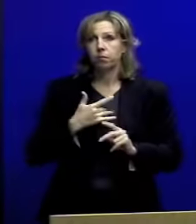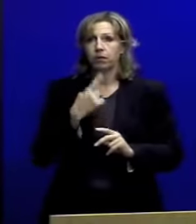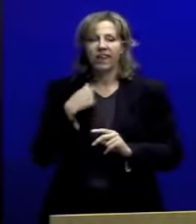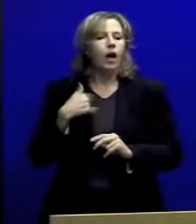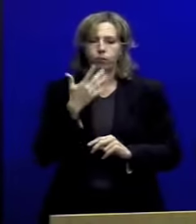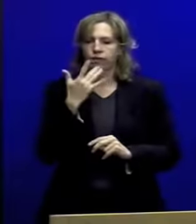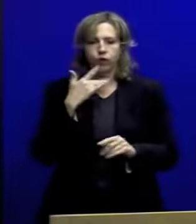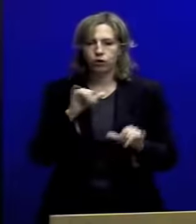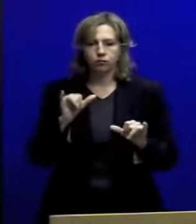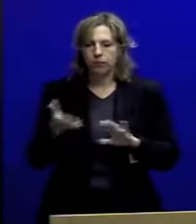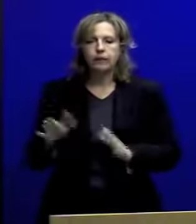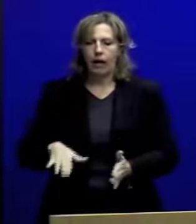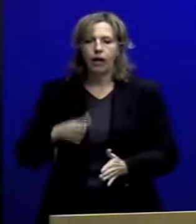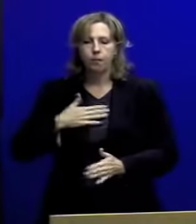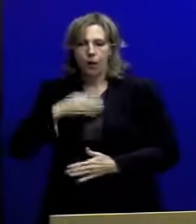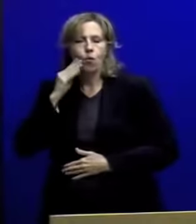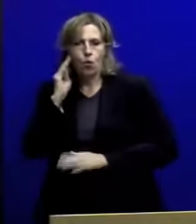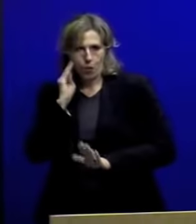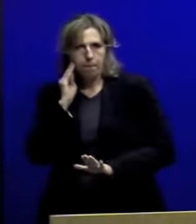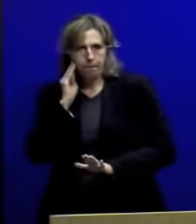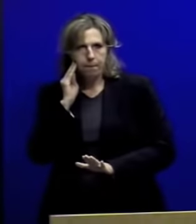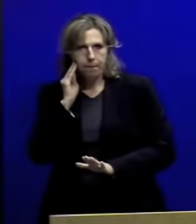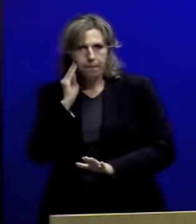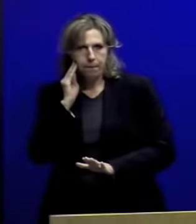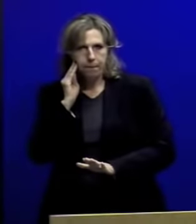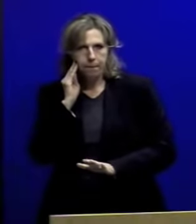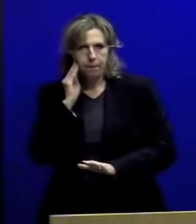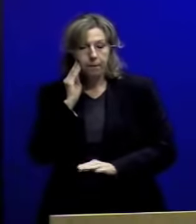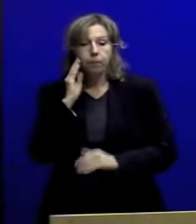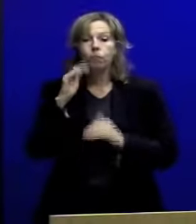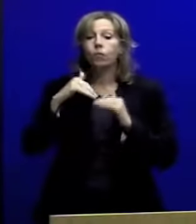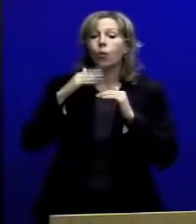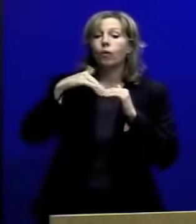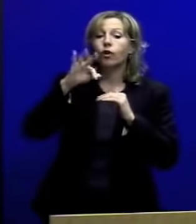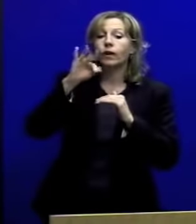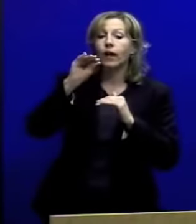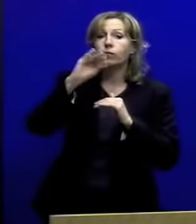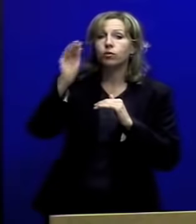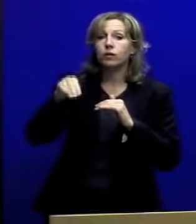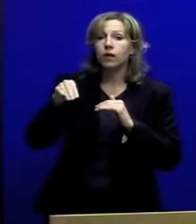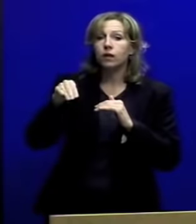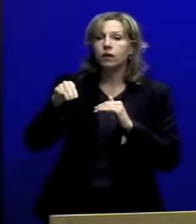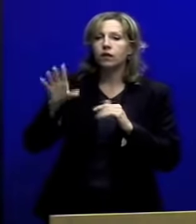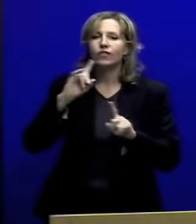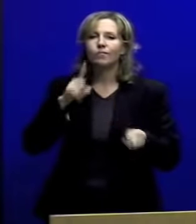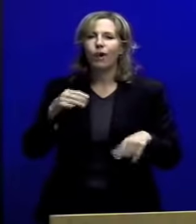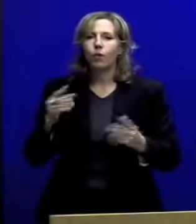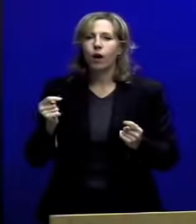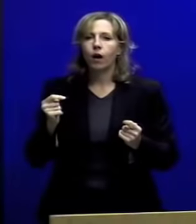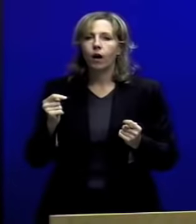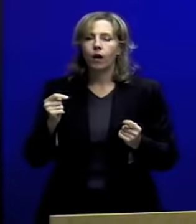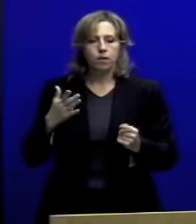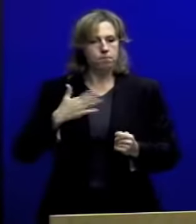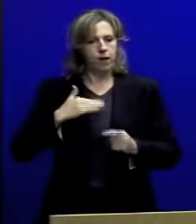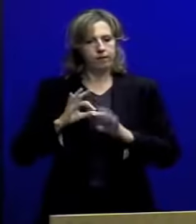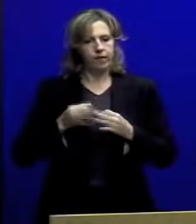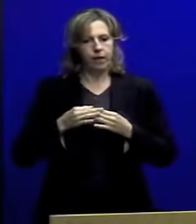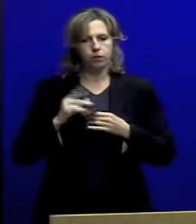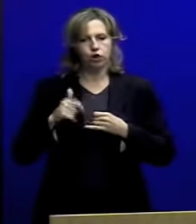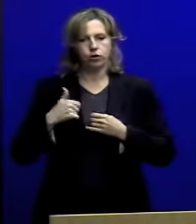And more than 90% would say it's a family responsibility to take care of somebody in those last